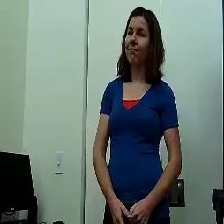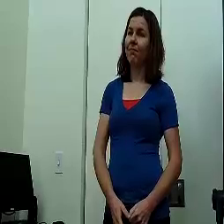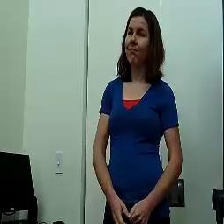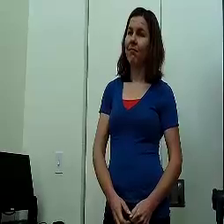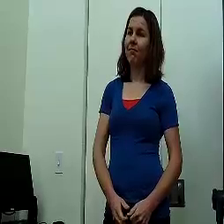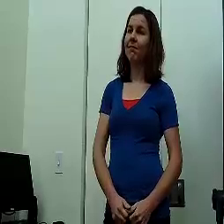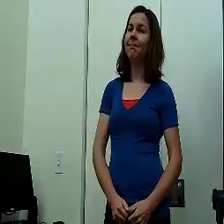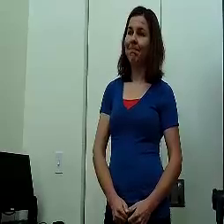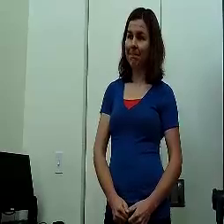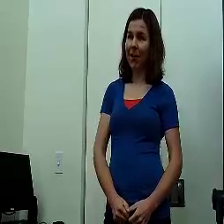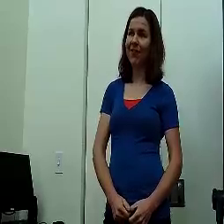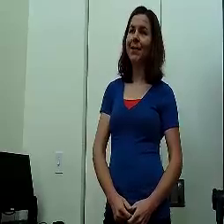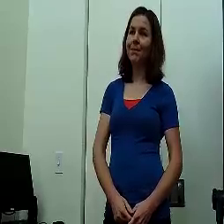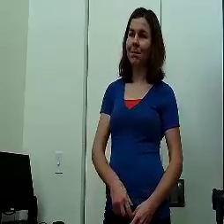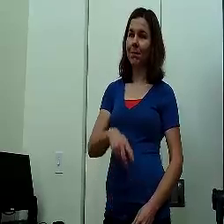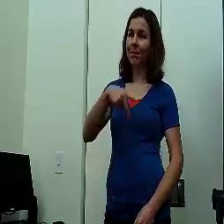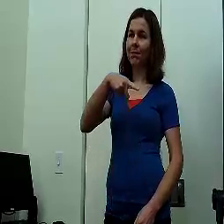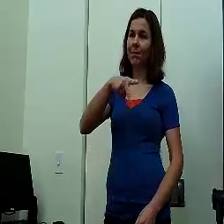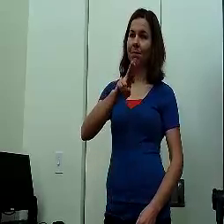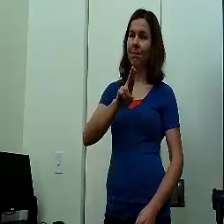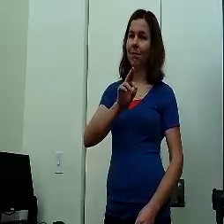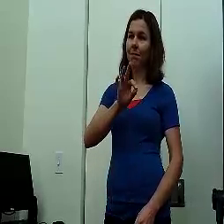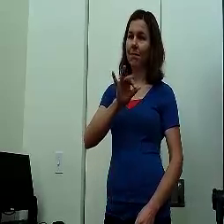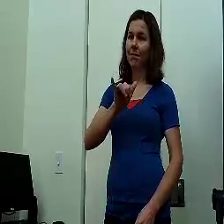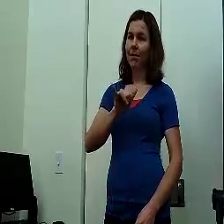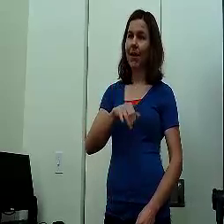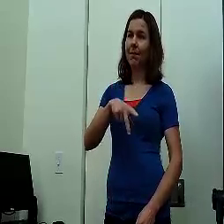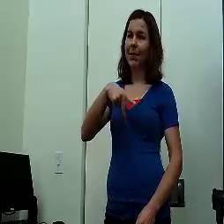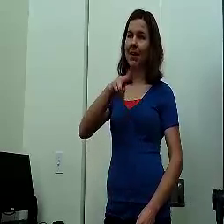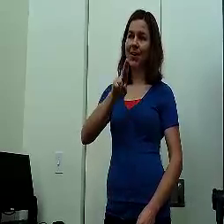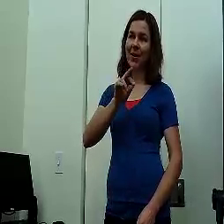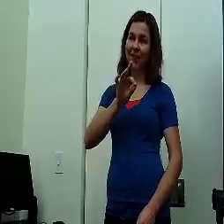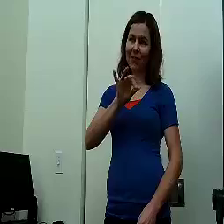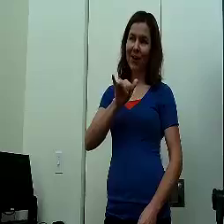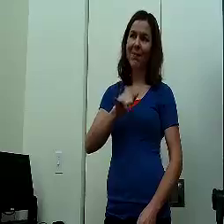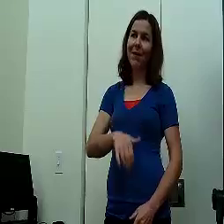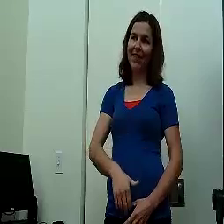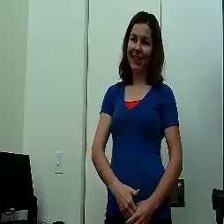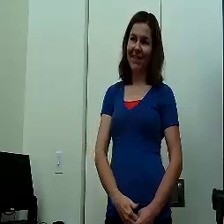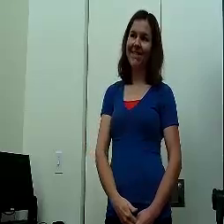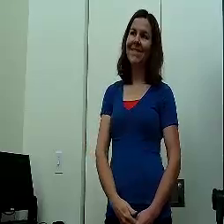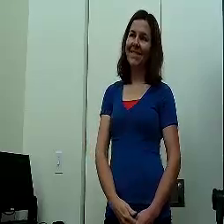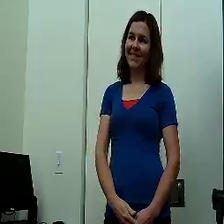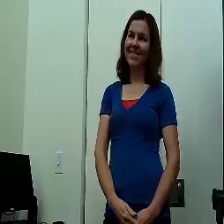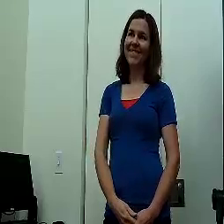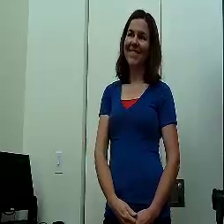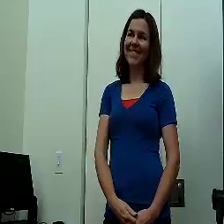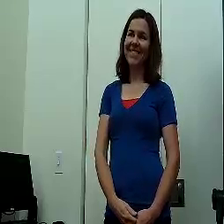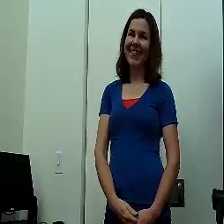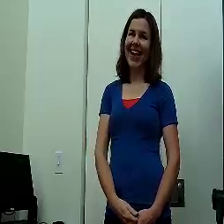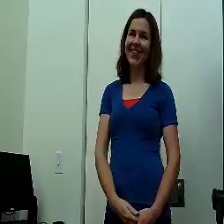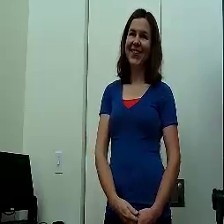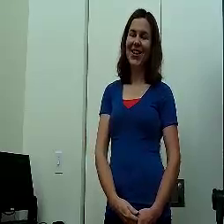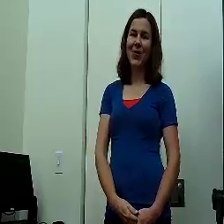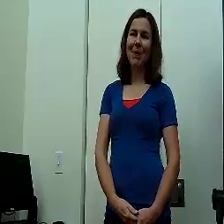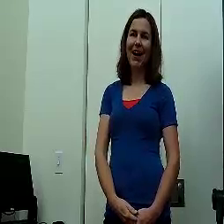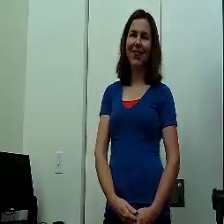Puffy, is it? Mm-hmm, puppy. Okay, that was you, okay. Yeah, P-U-F-F-Y, puppy. Yay. Anyone know